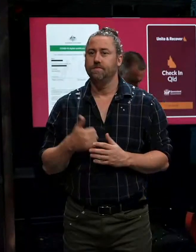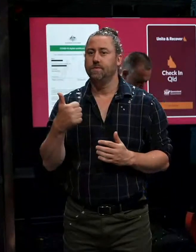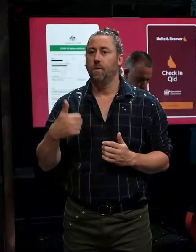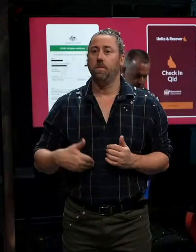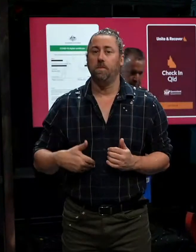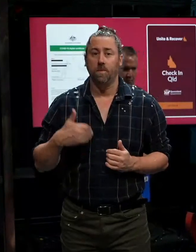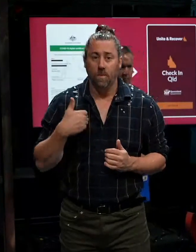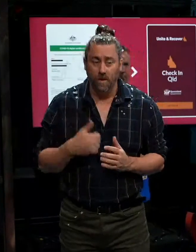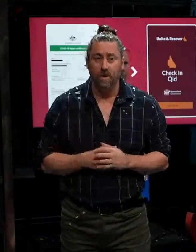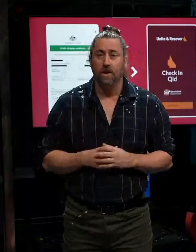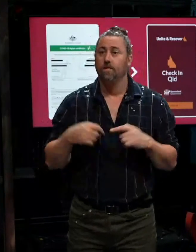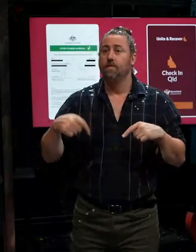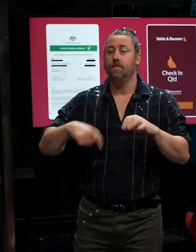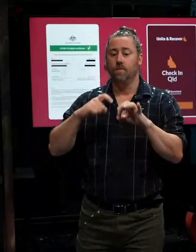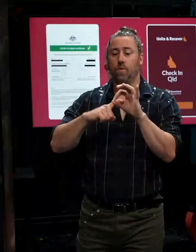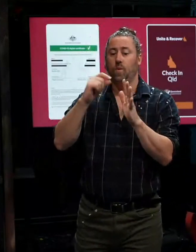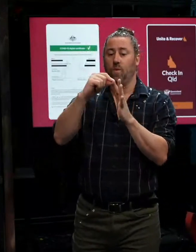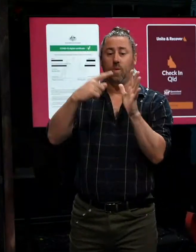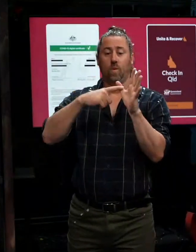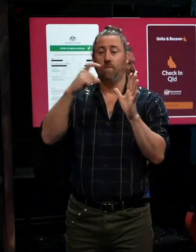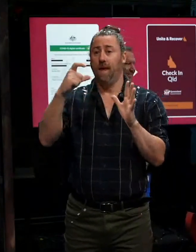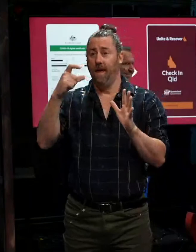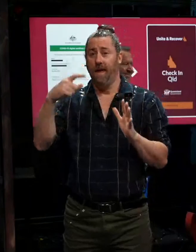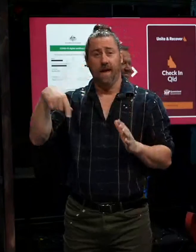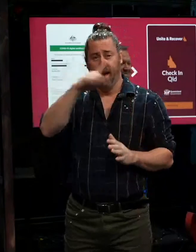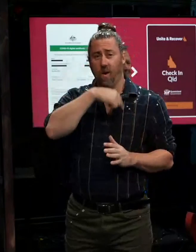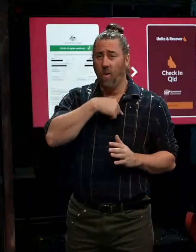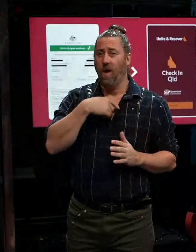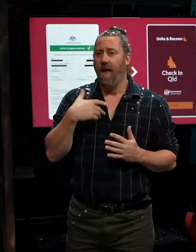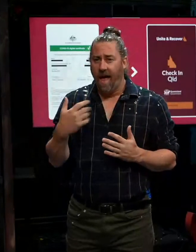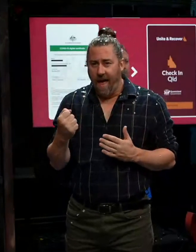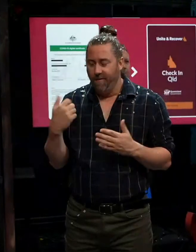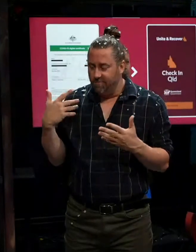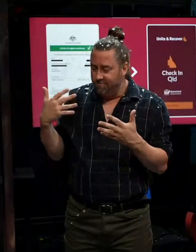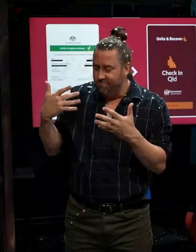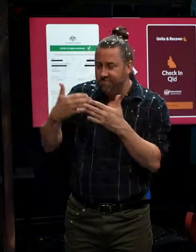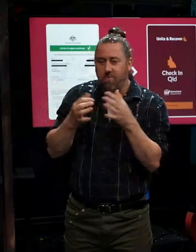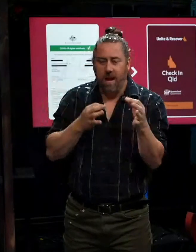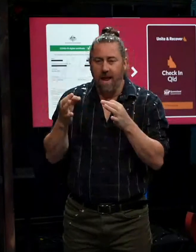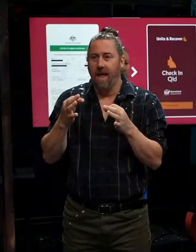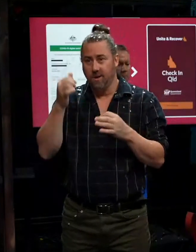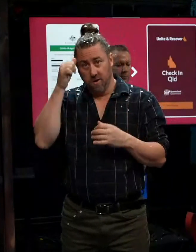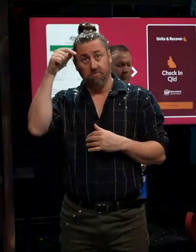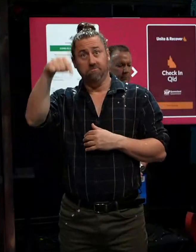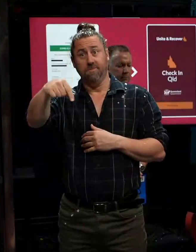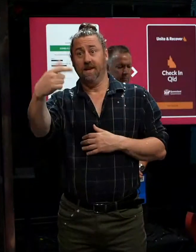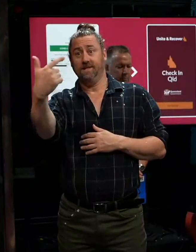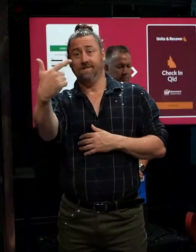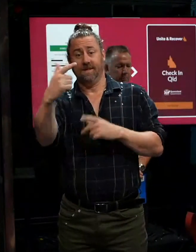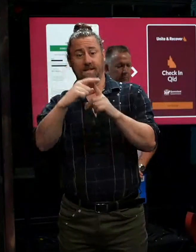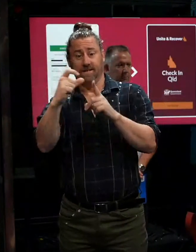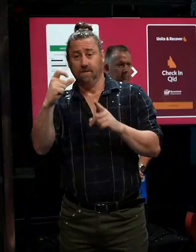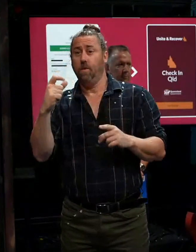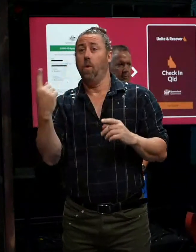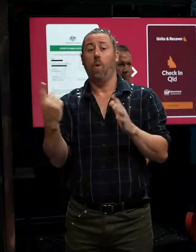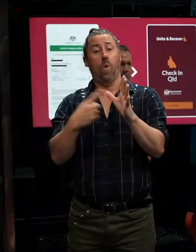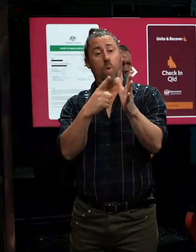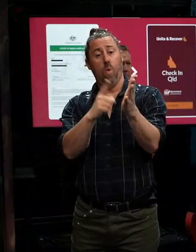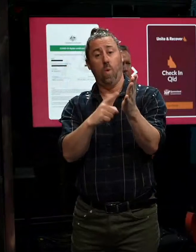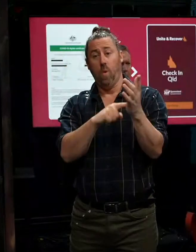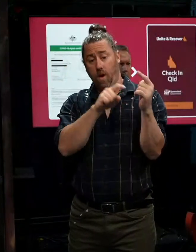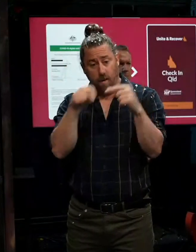Good morning. Here at QPAC, we've been prepared for this inevitability, and so from the 17th of December, all our patrons and staff